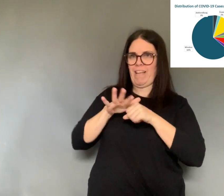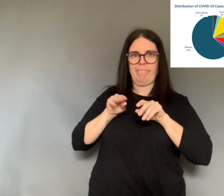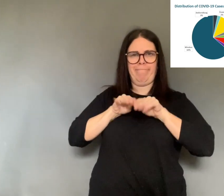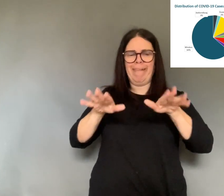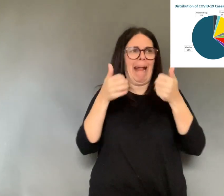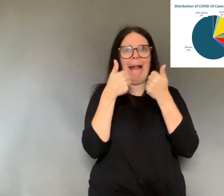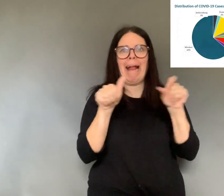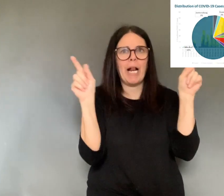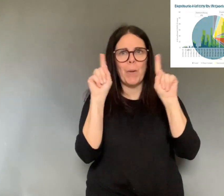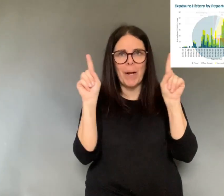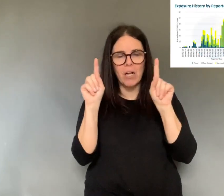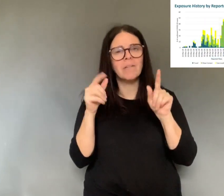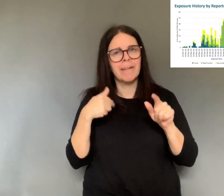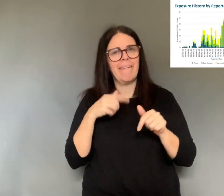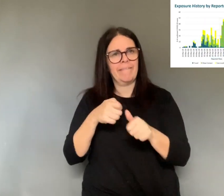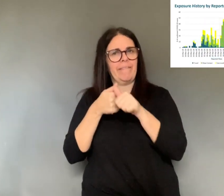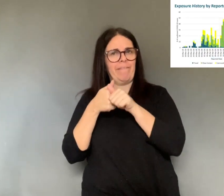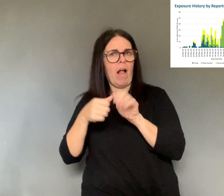by public health.